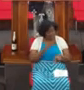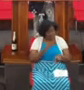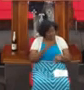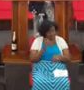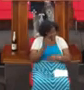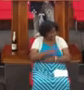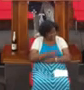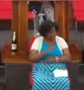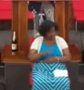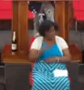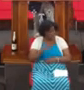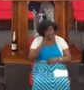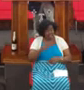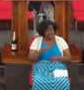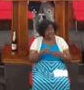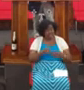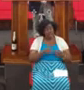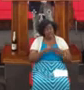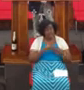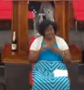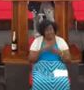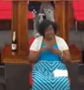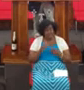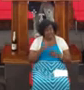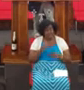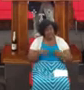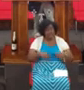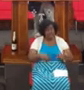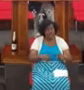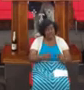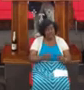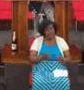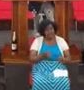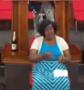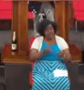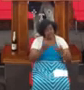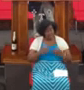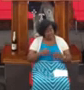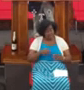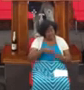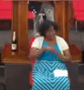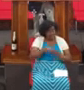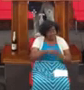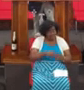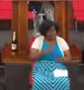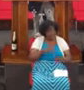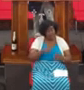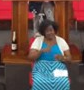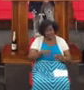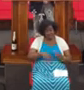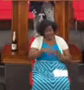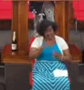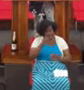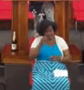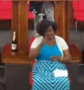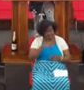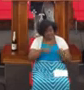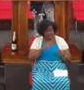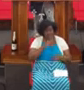say is so sacred, you will go and get your donkey or your oxen out, but you